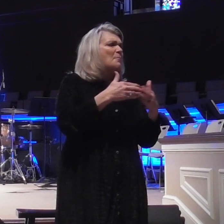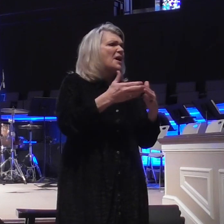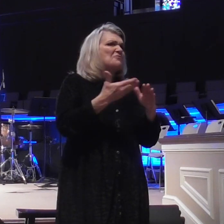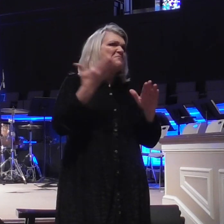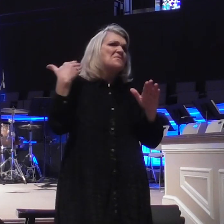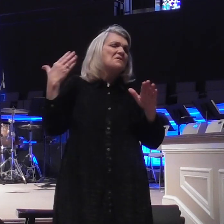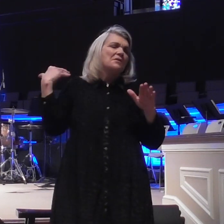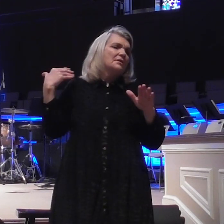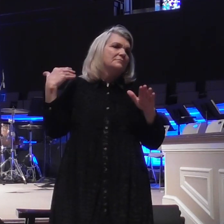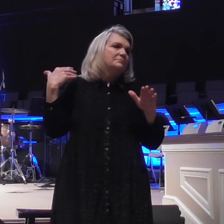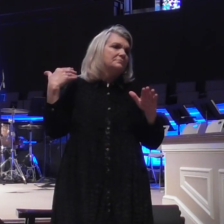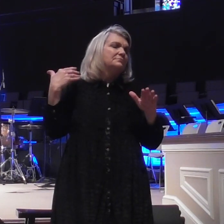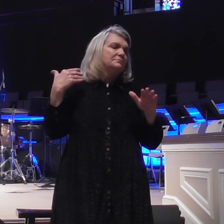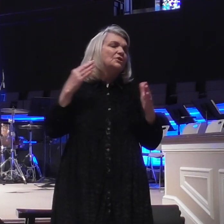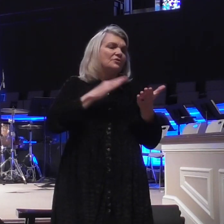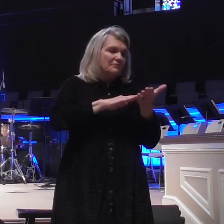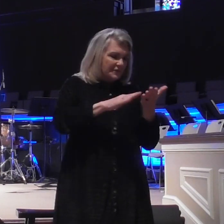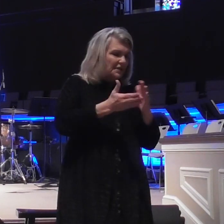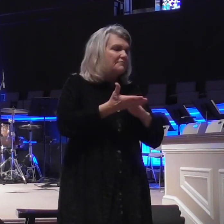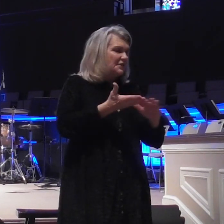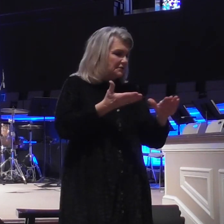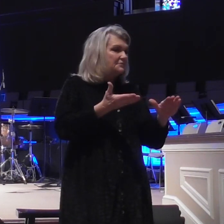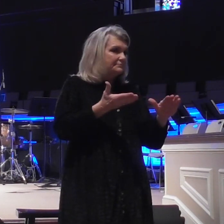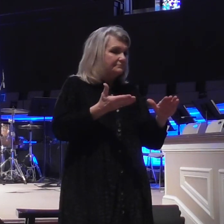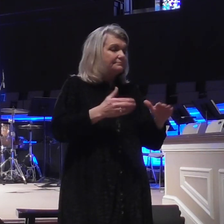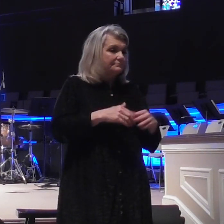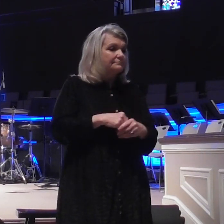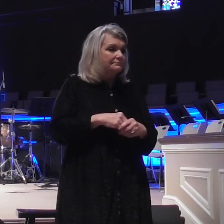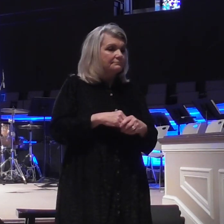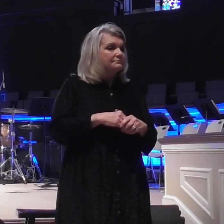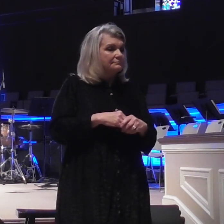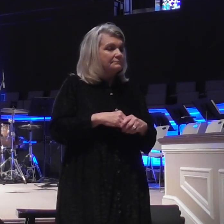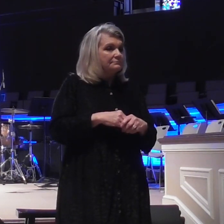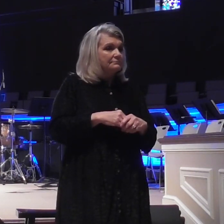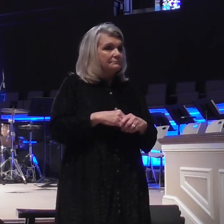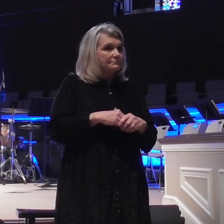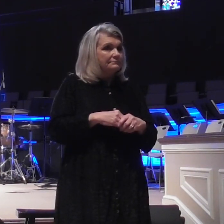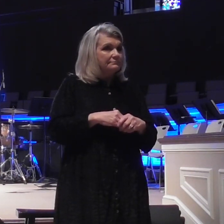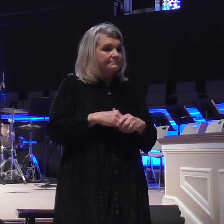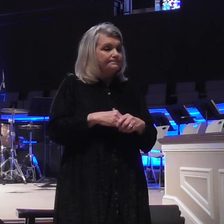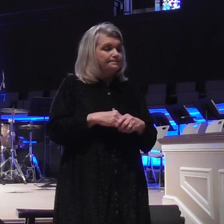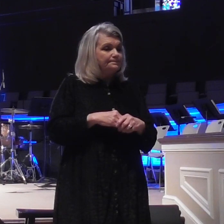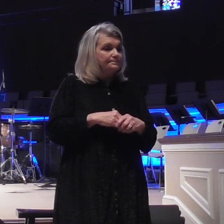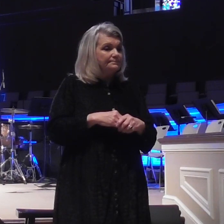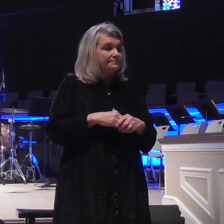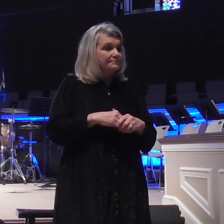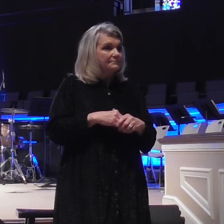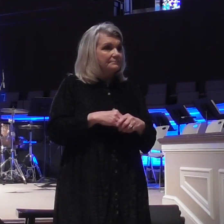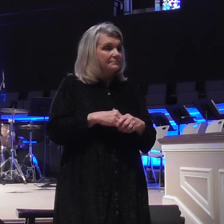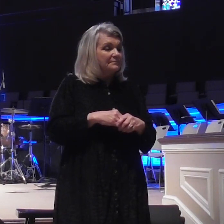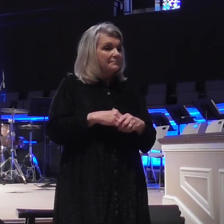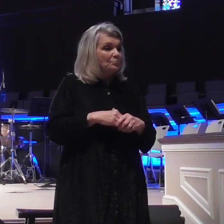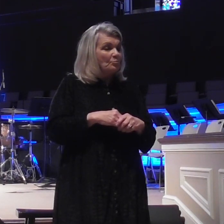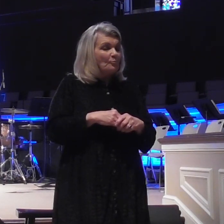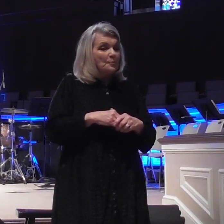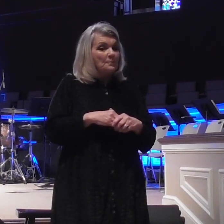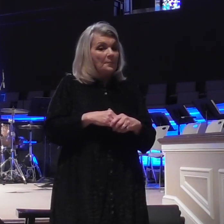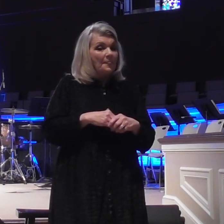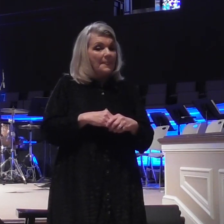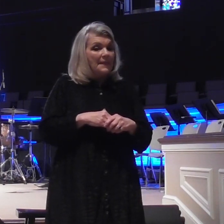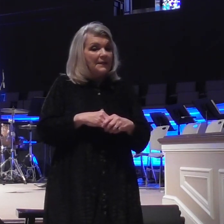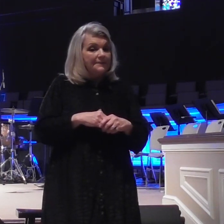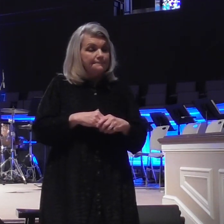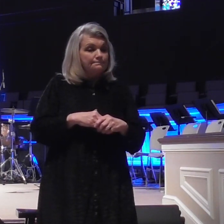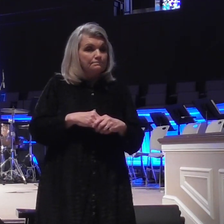A way of forgiveness and wholeness and newness, a way for things to be redeemed. And Paul didn't think for one moment that